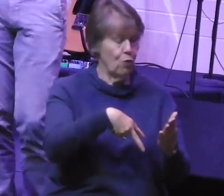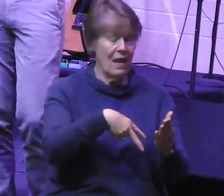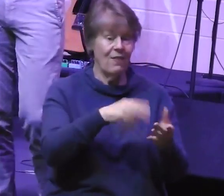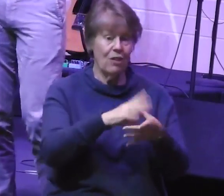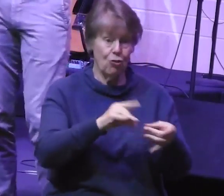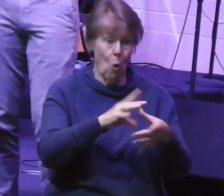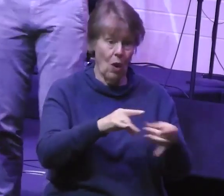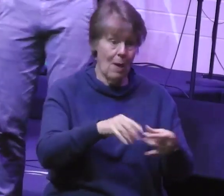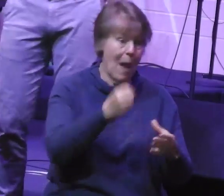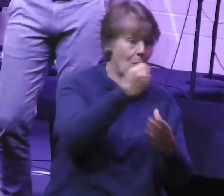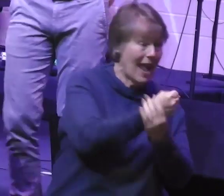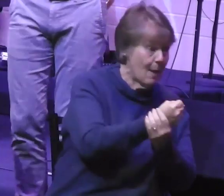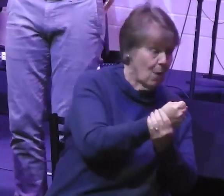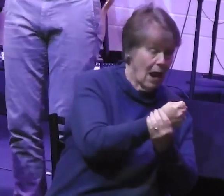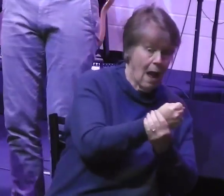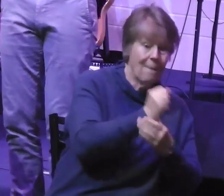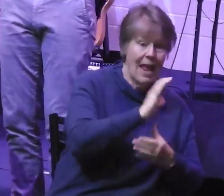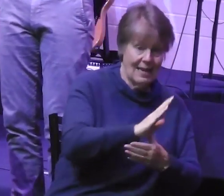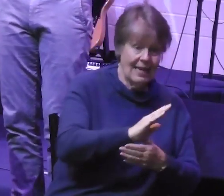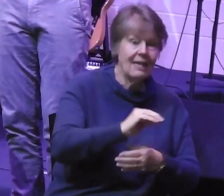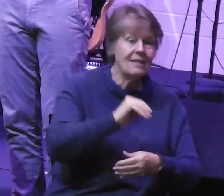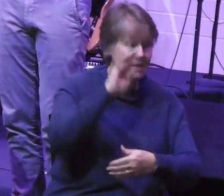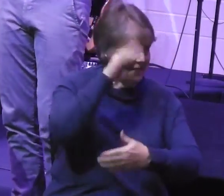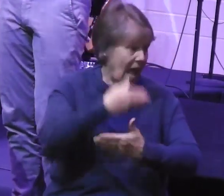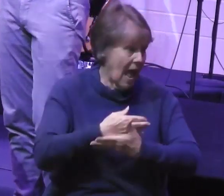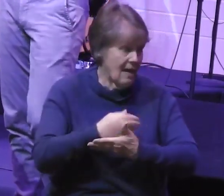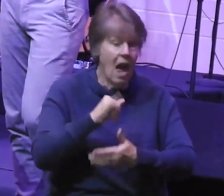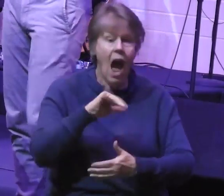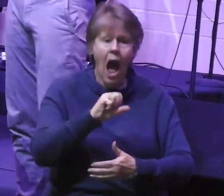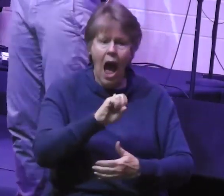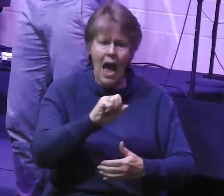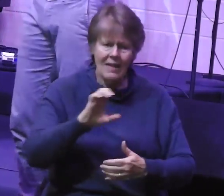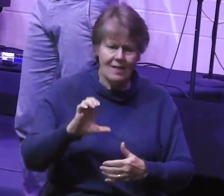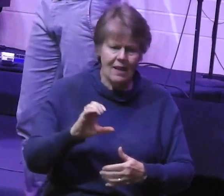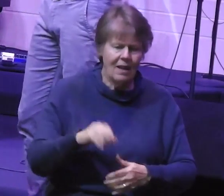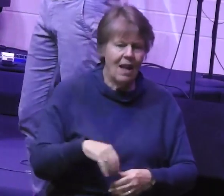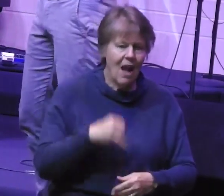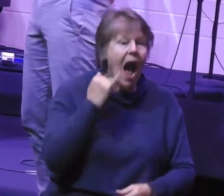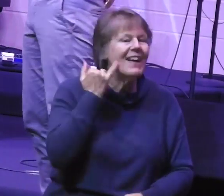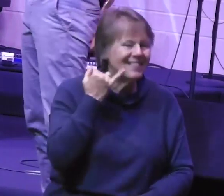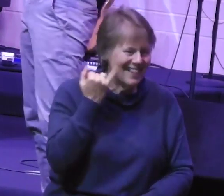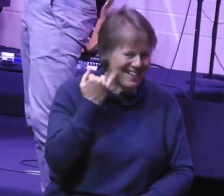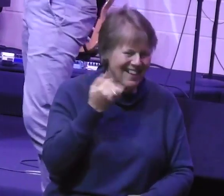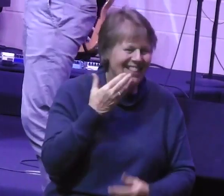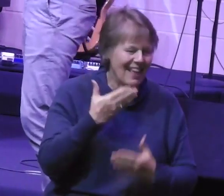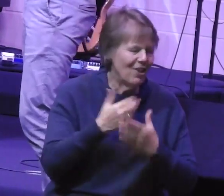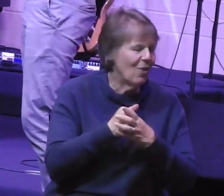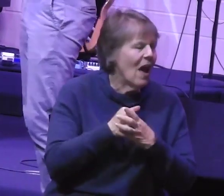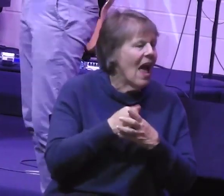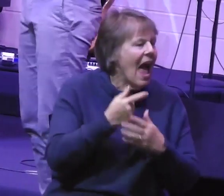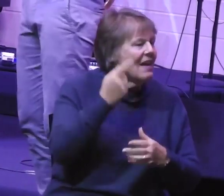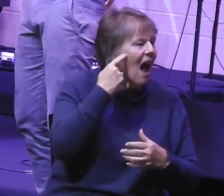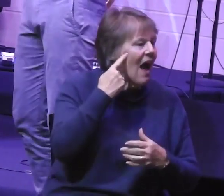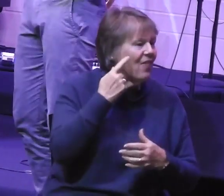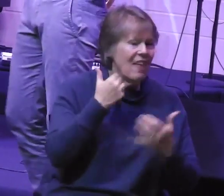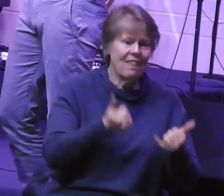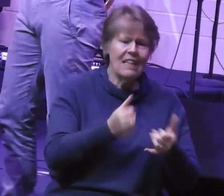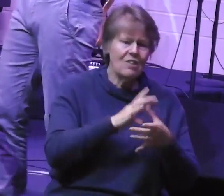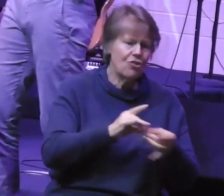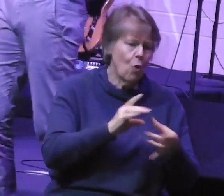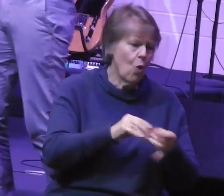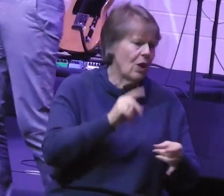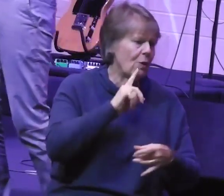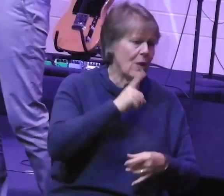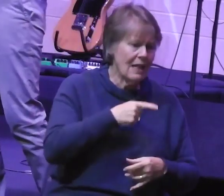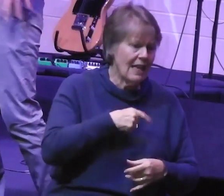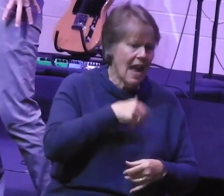Isaac, and it's one of the most, I think, heart-wrenching stories in the Bible. It's the kind of story, especially if you're a parent, that you